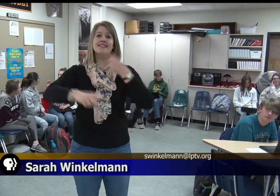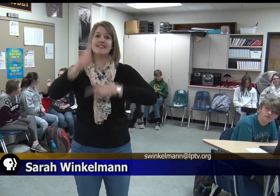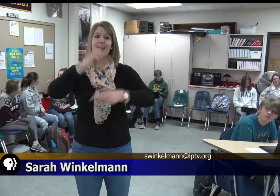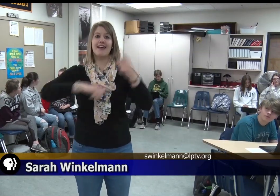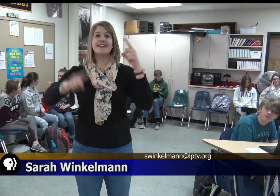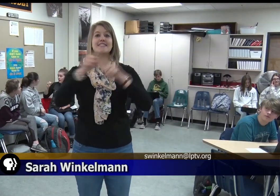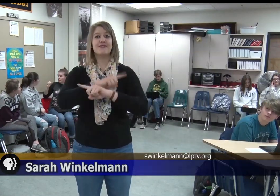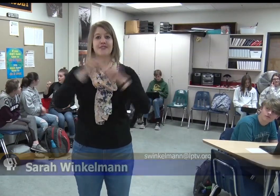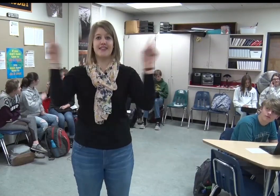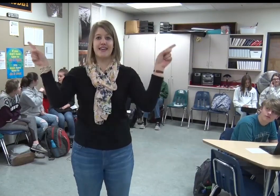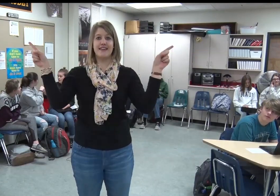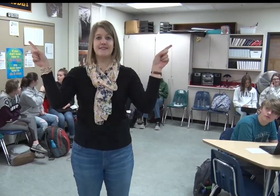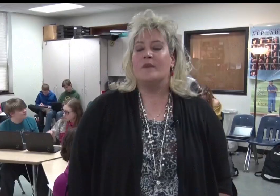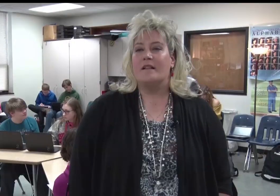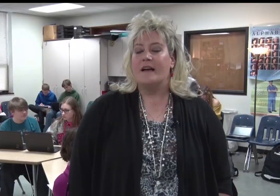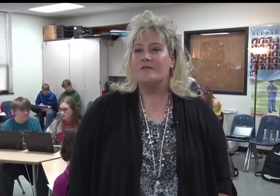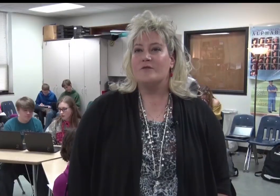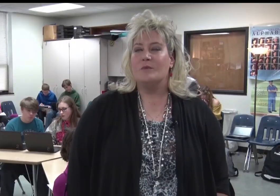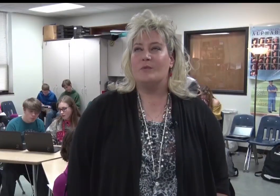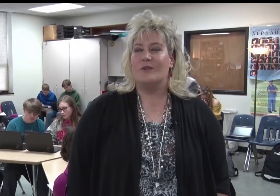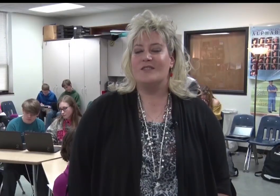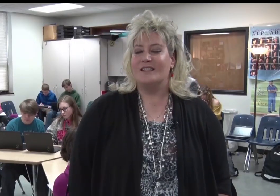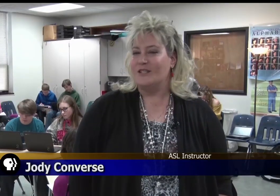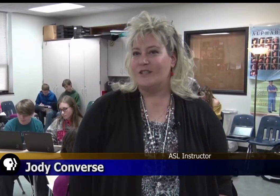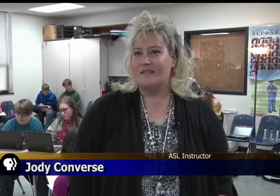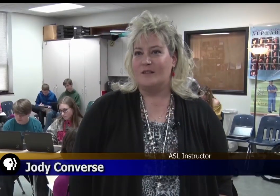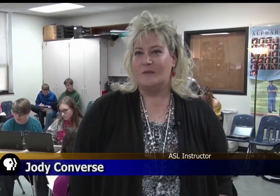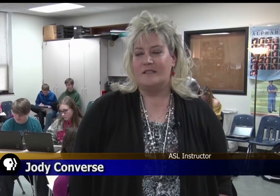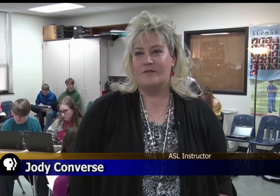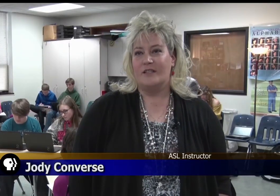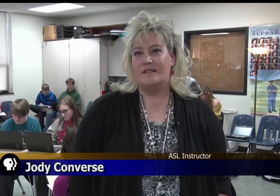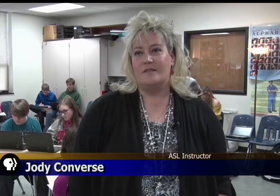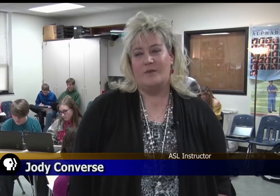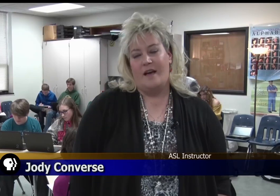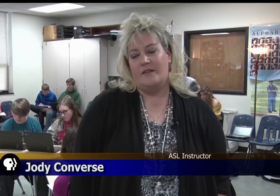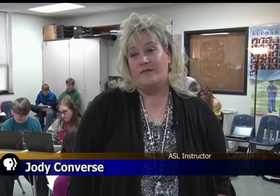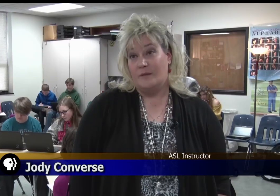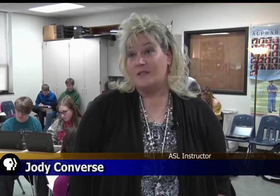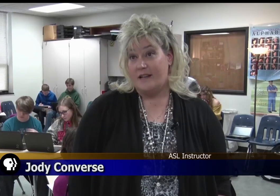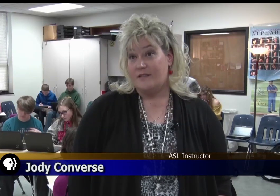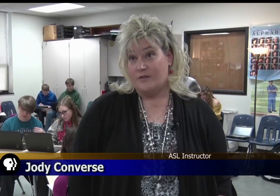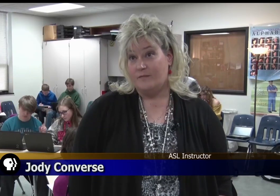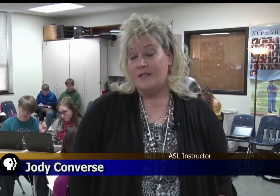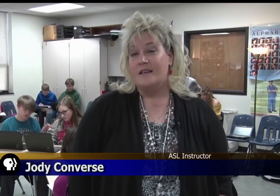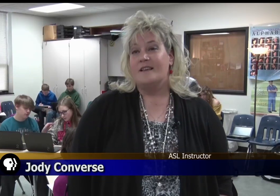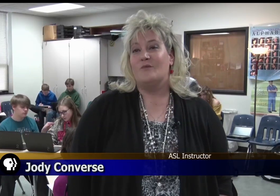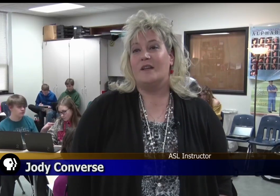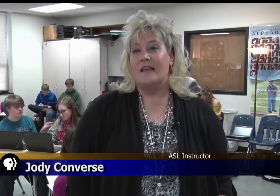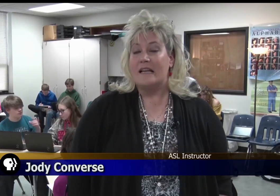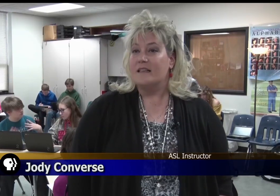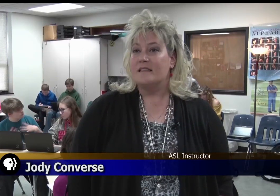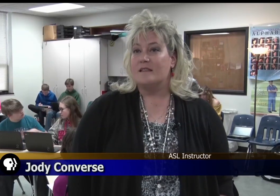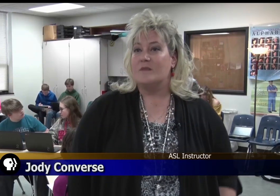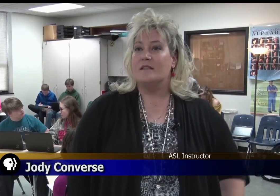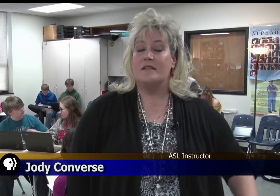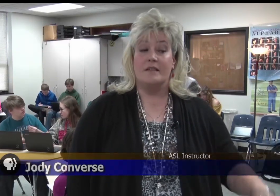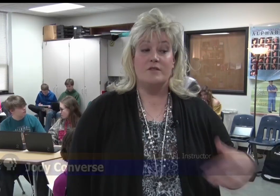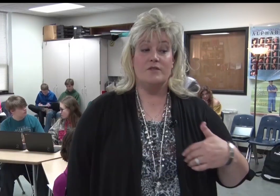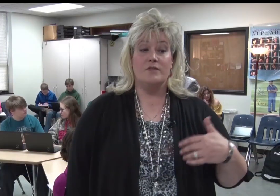Sign differently. My classroom approach to teaching is a little bit different as we have a flipped classroom. What that is, is it means that students